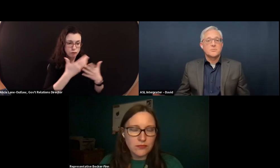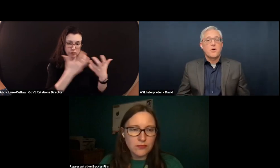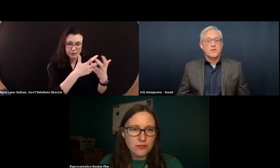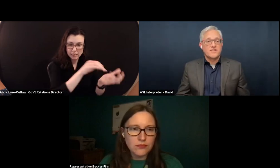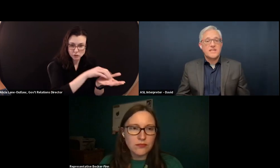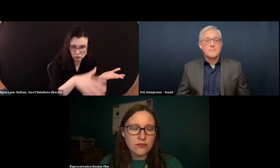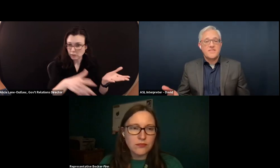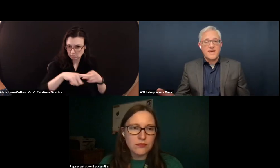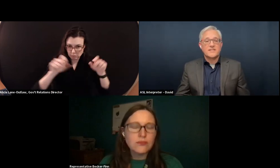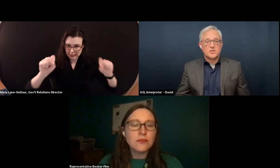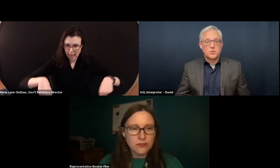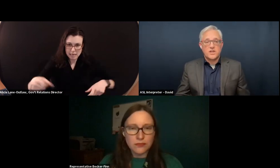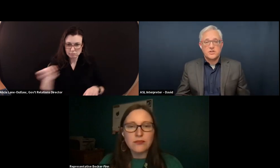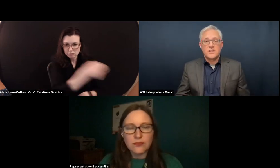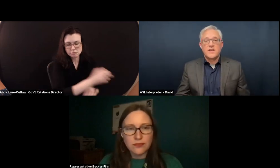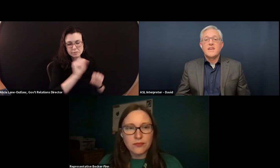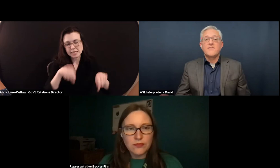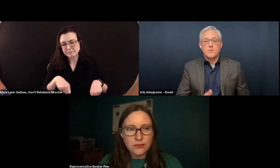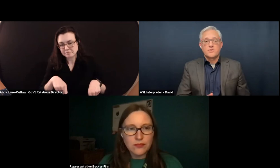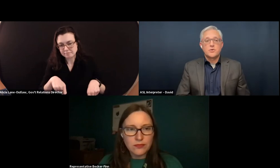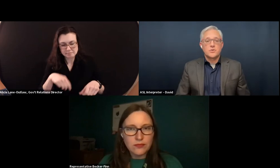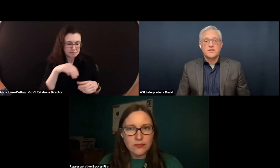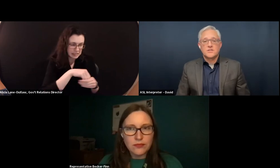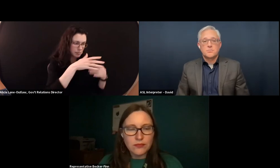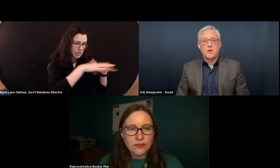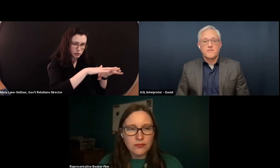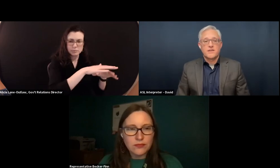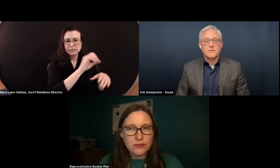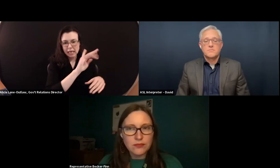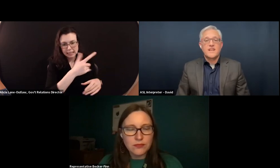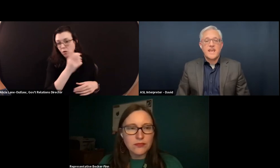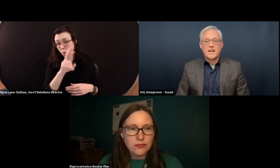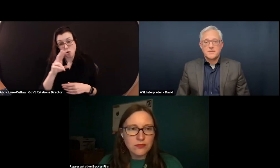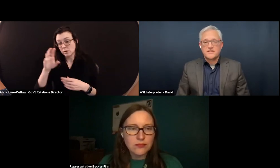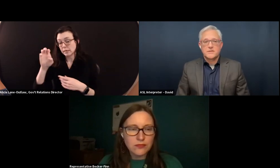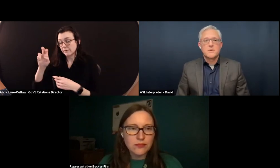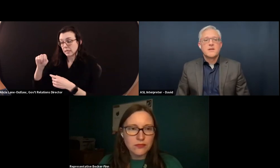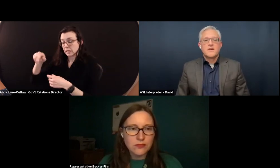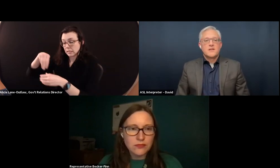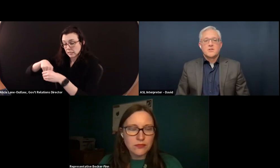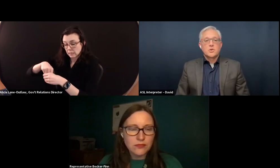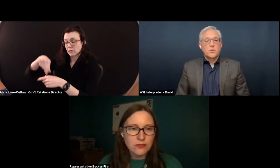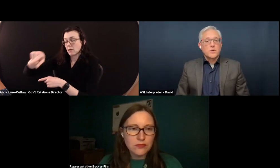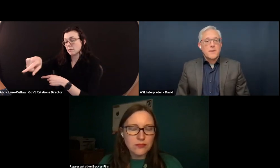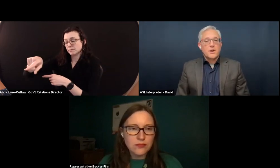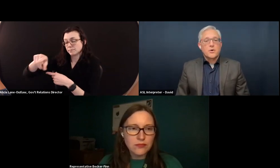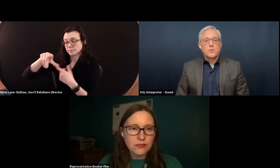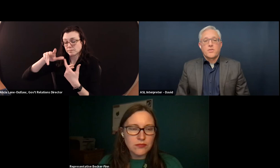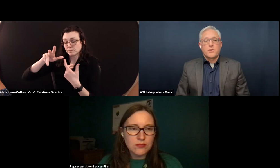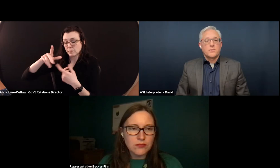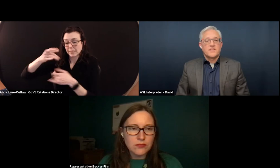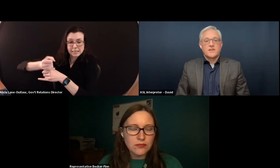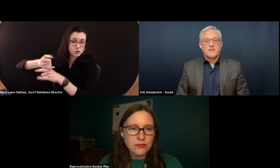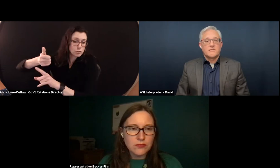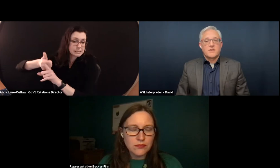brought in as part of the team in that situation, even though the student is part of the state academy system? So it wouldn't matter